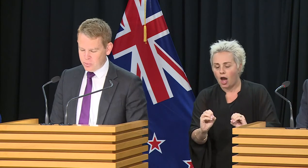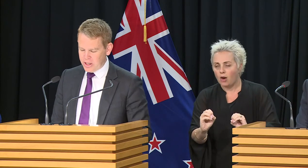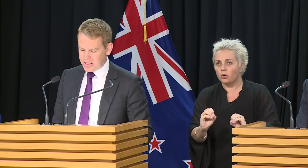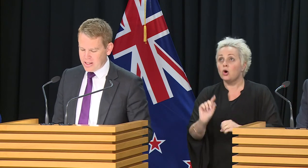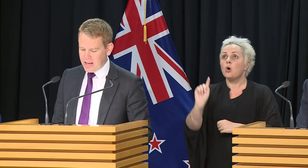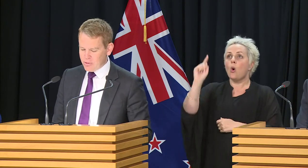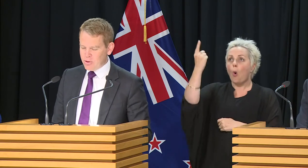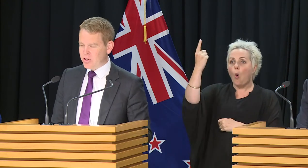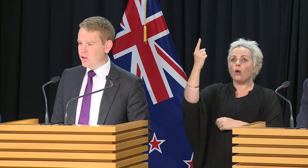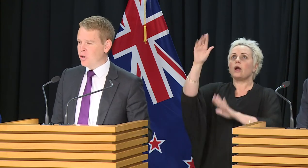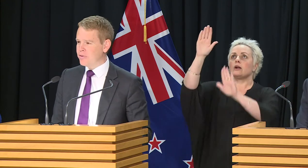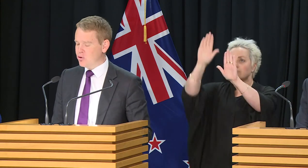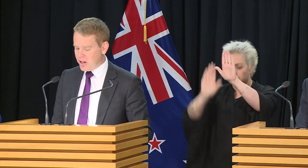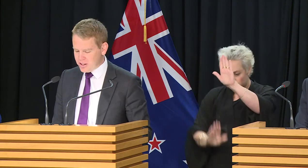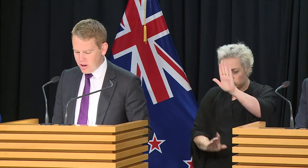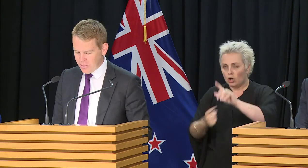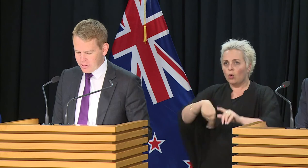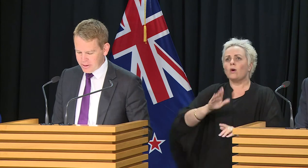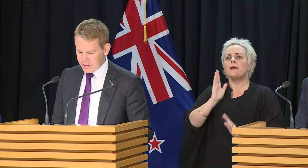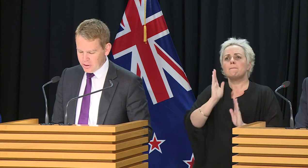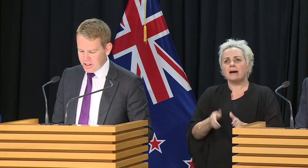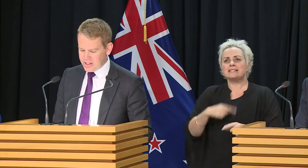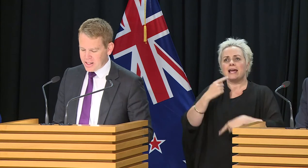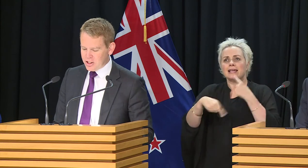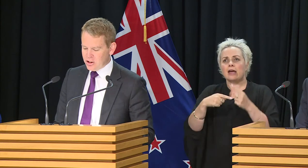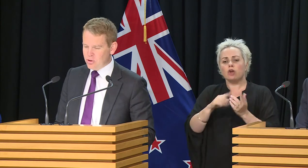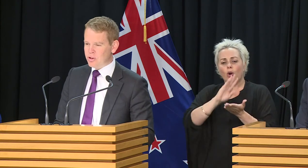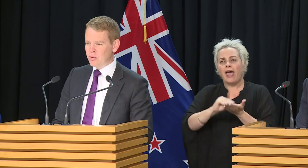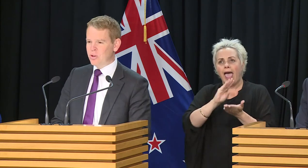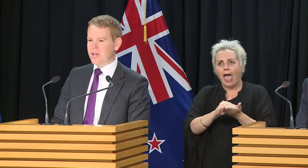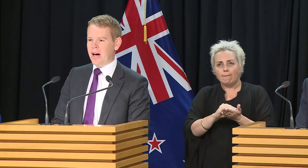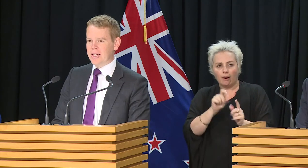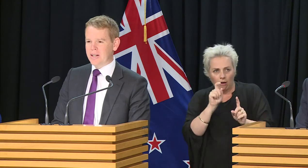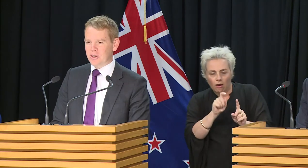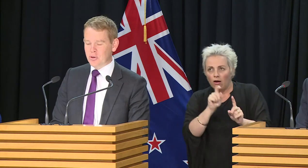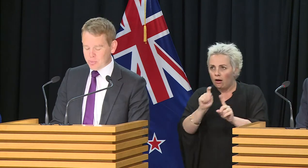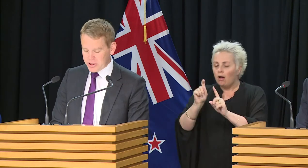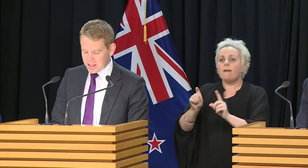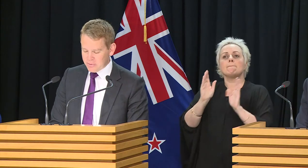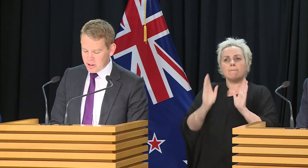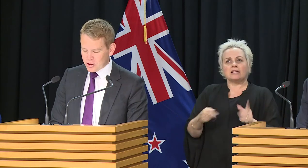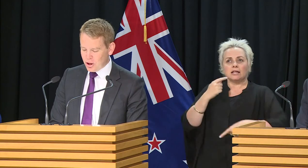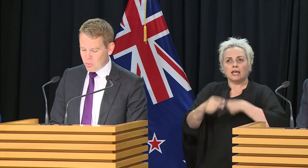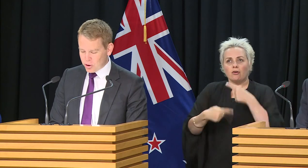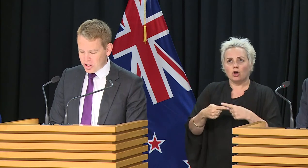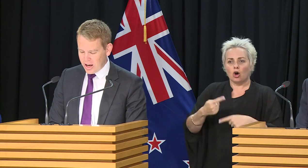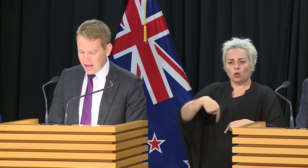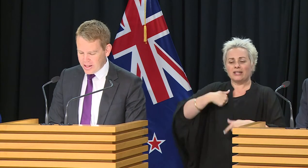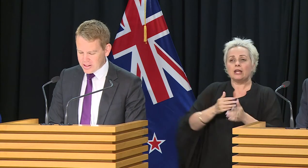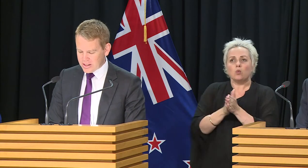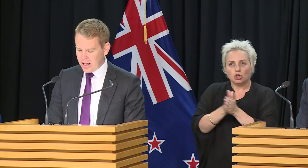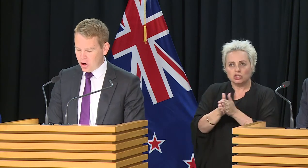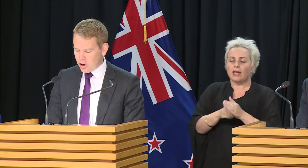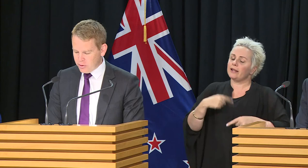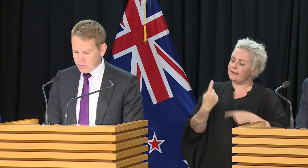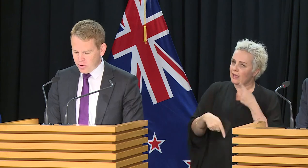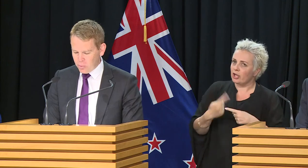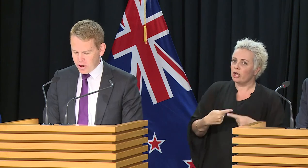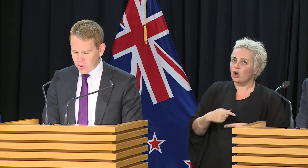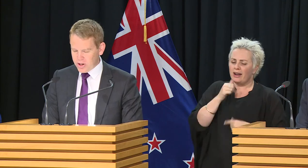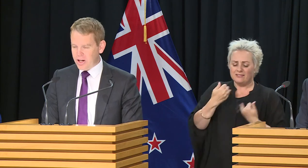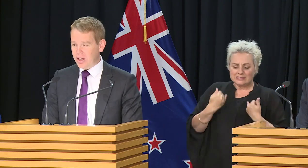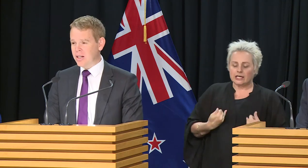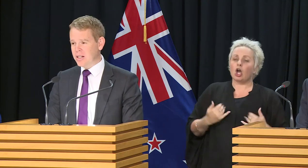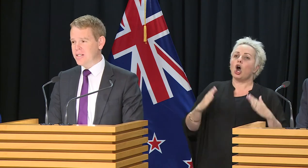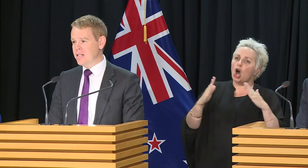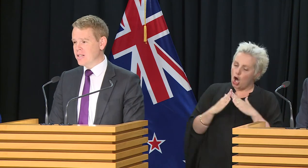New Zealand, we need to keep using the COVID tracer app. We need to continue to use protective measures like washing our hands, staying home if we're